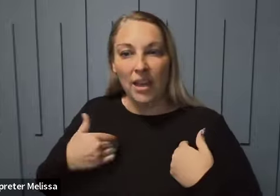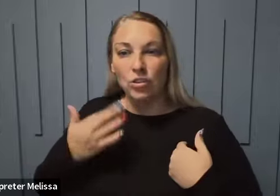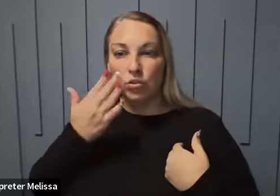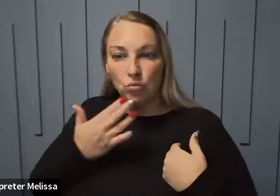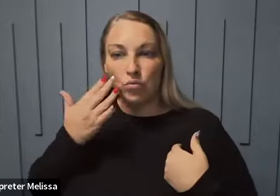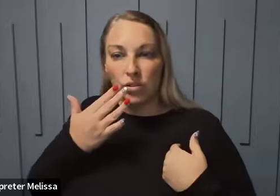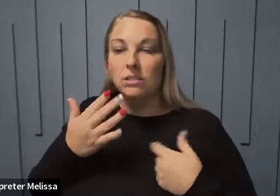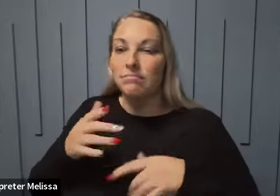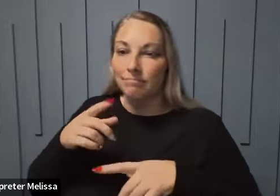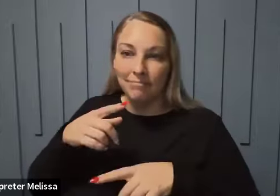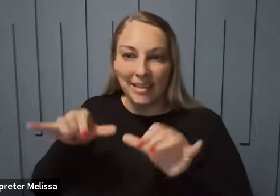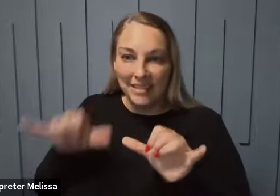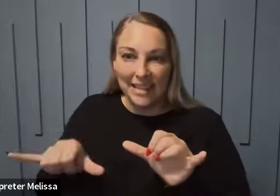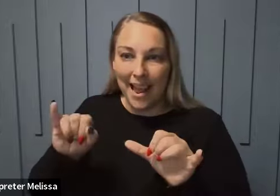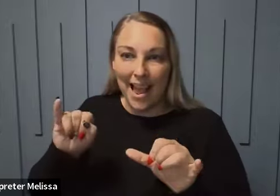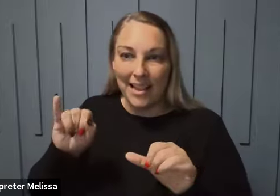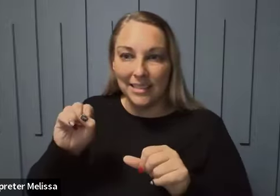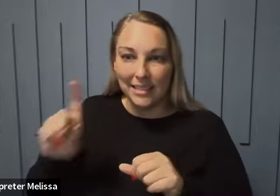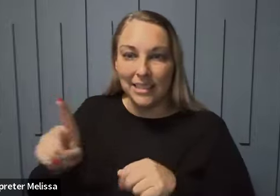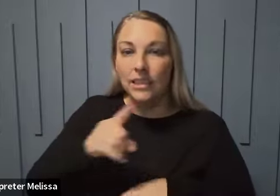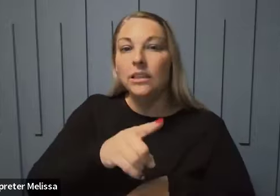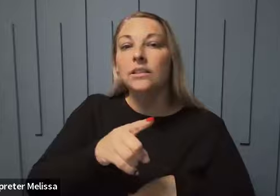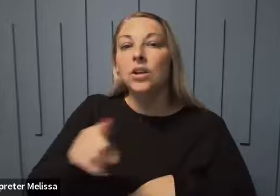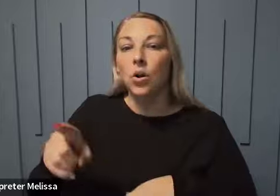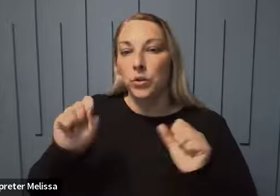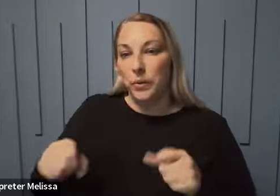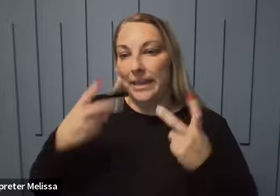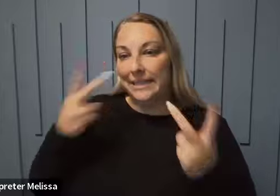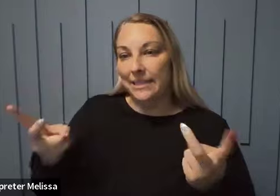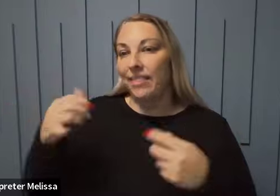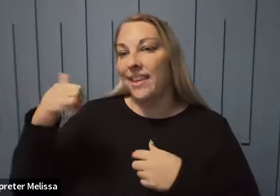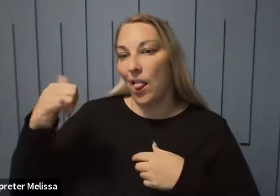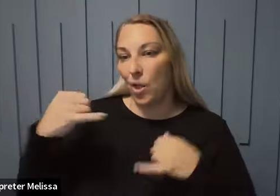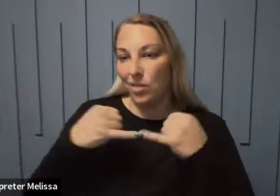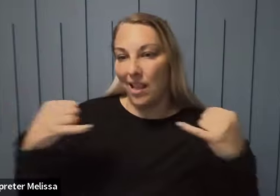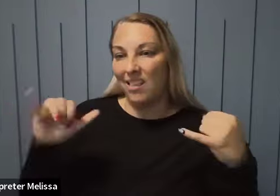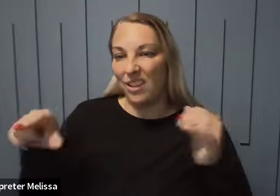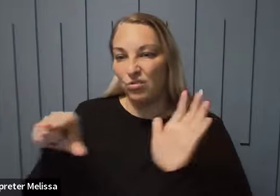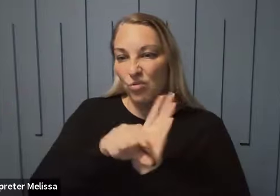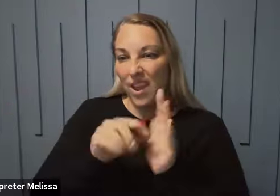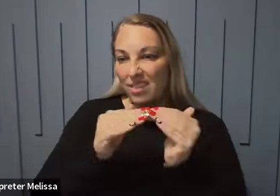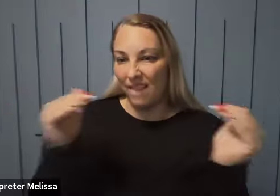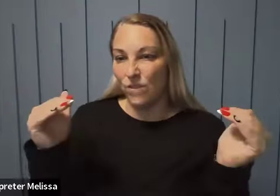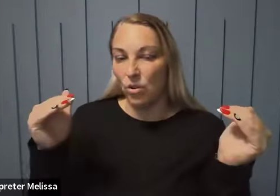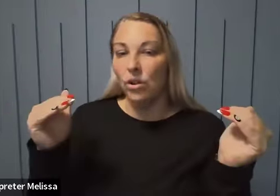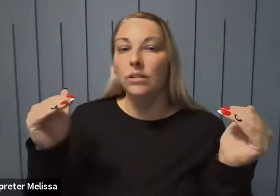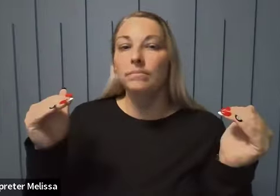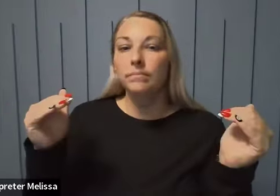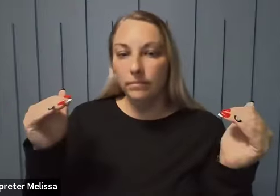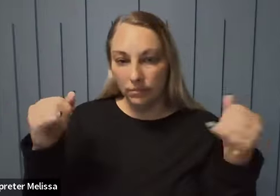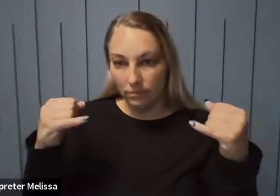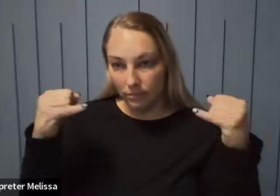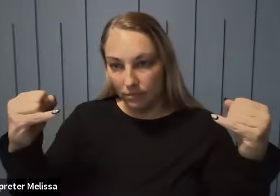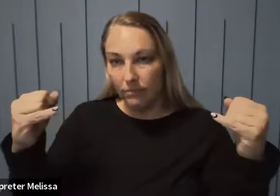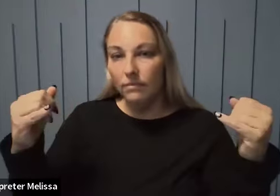board for reading. And as you can see, yellow is a grade level norm. The black line